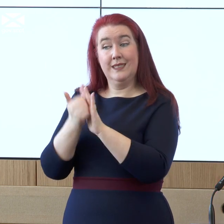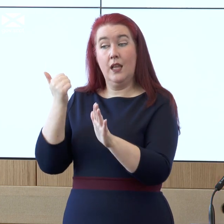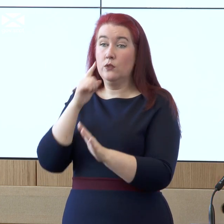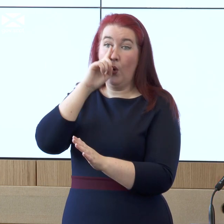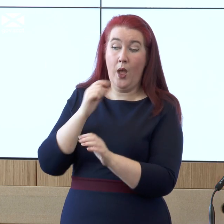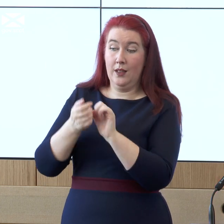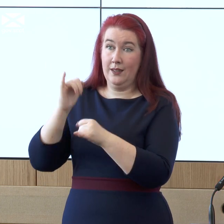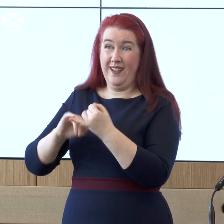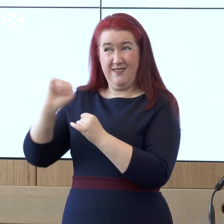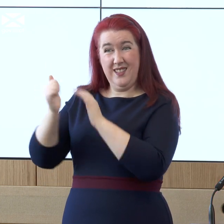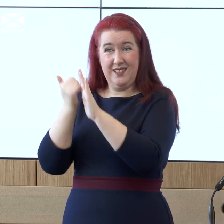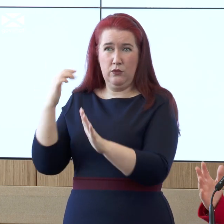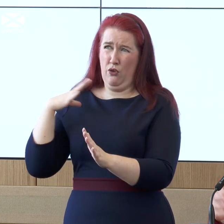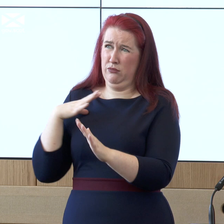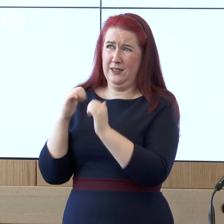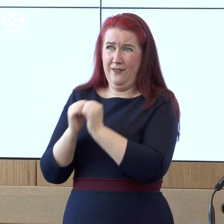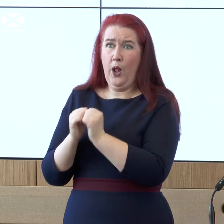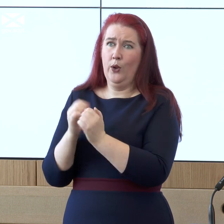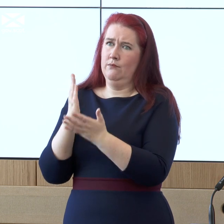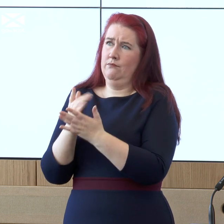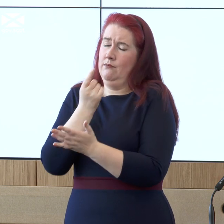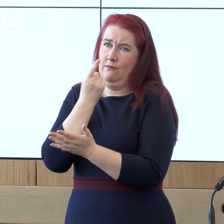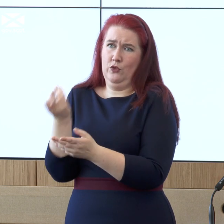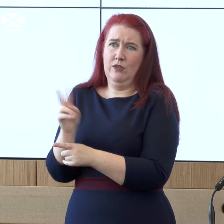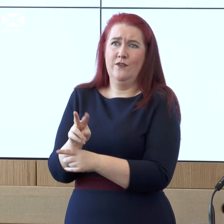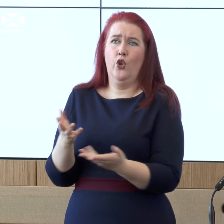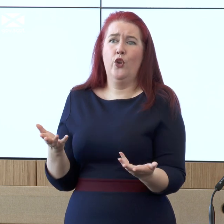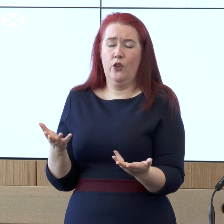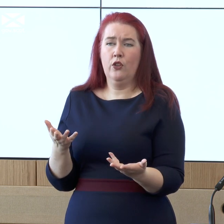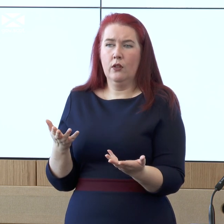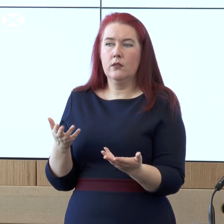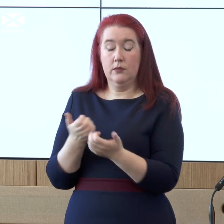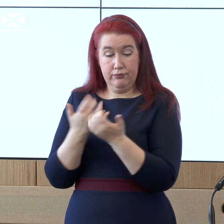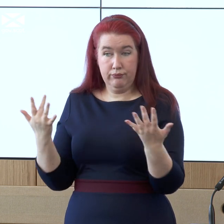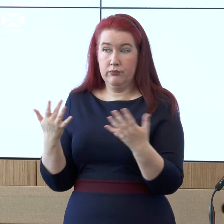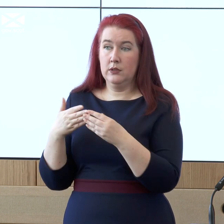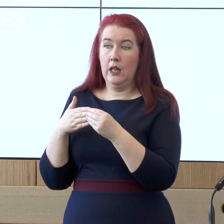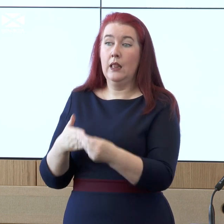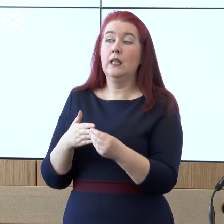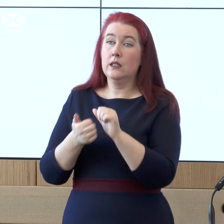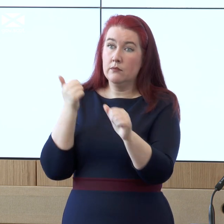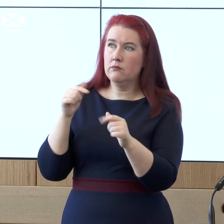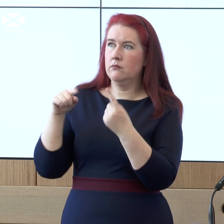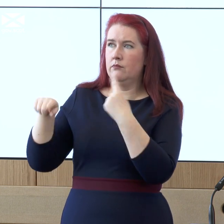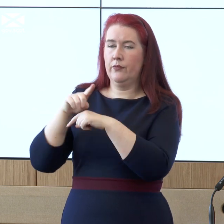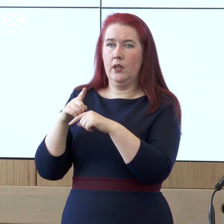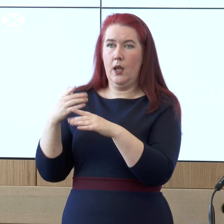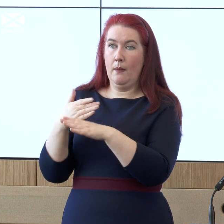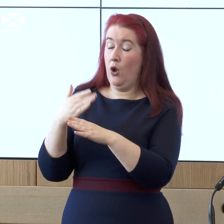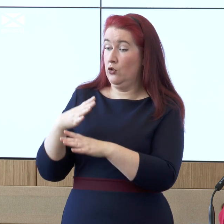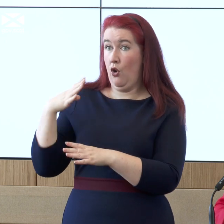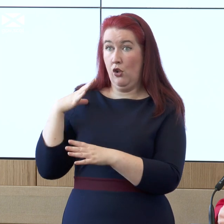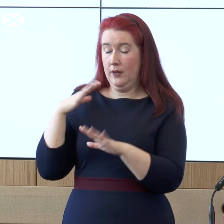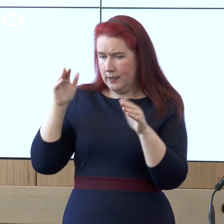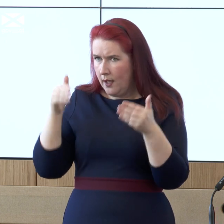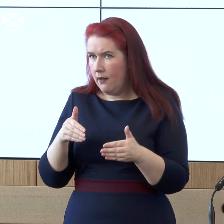are hugely valuable and eminently transferable. In fact, many leading employers in the oil and gas industry are already investing in